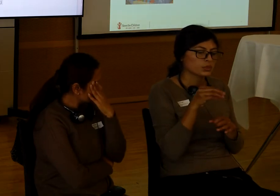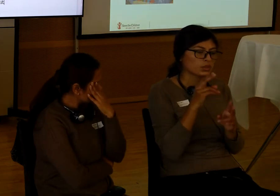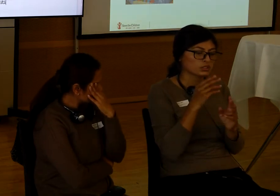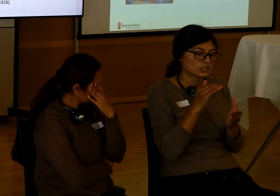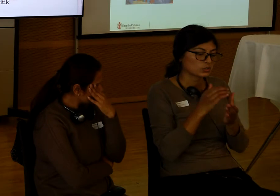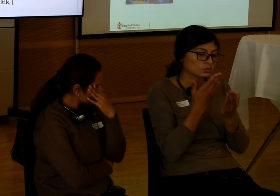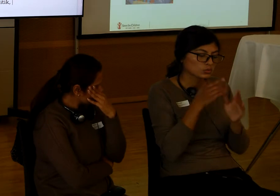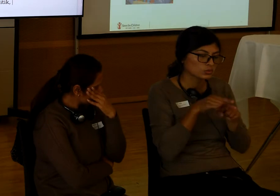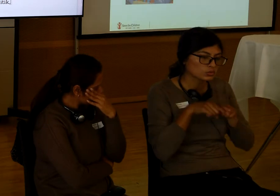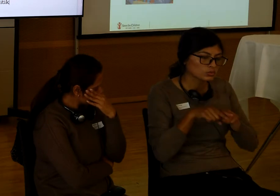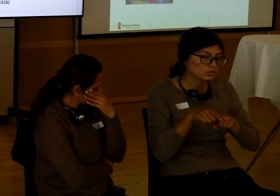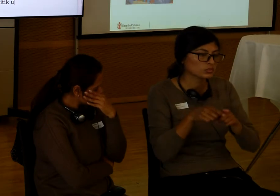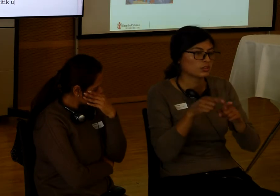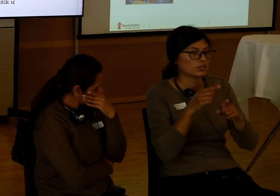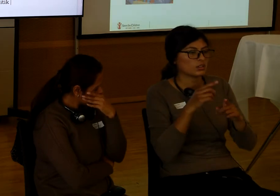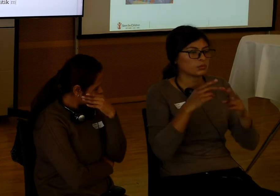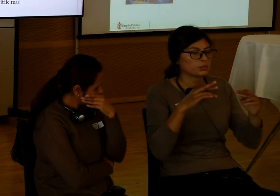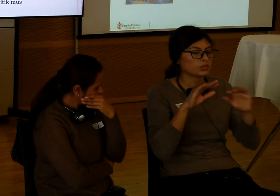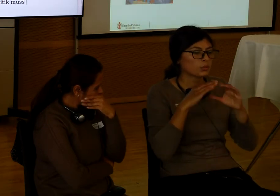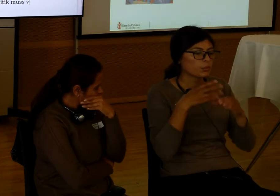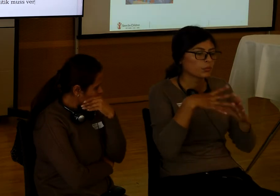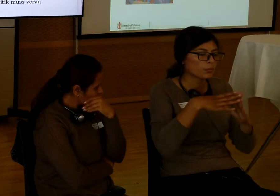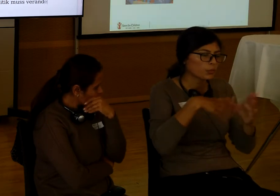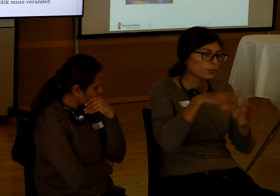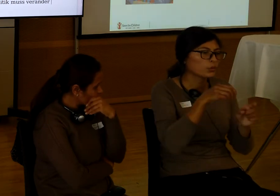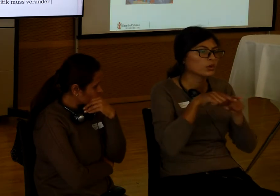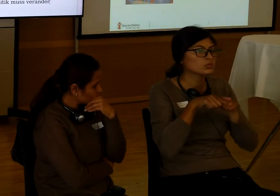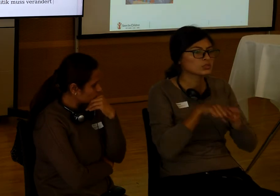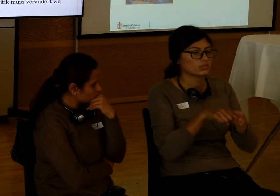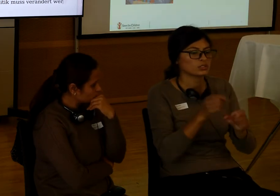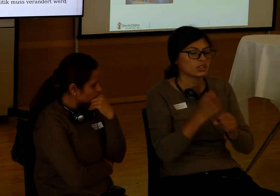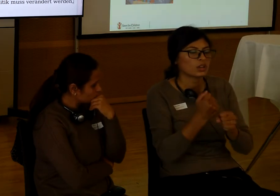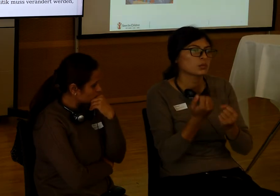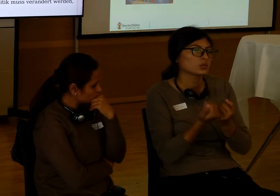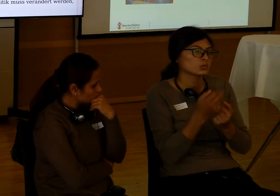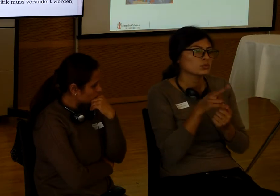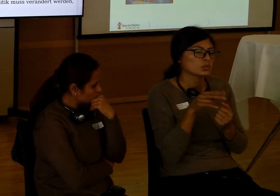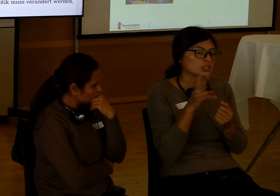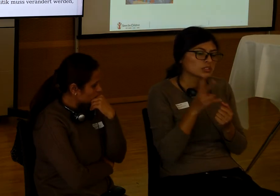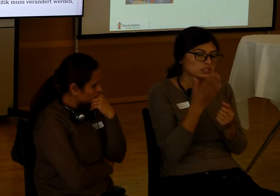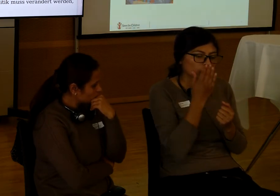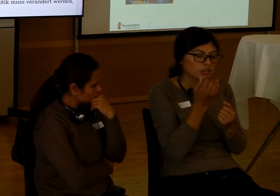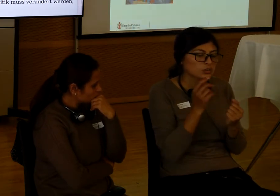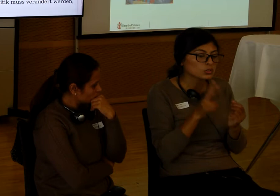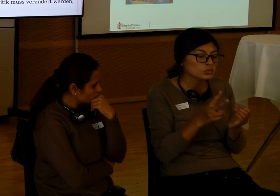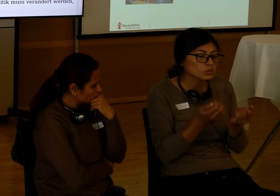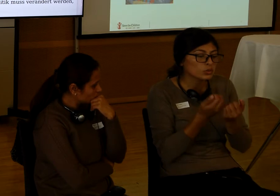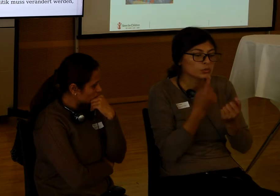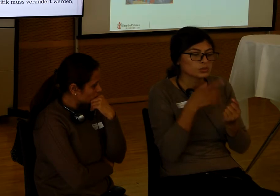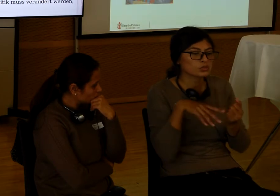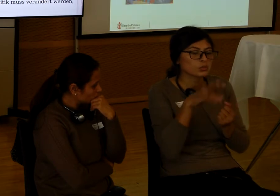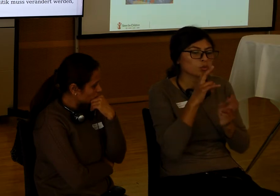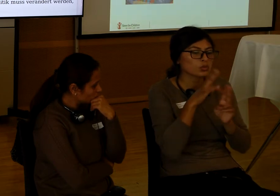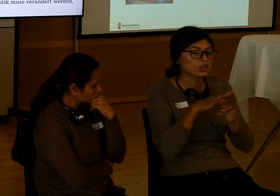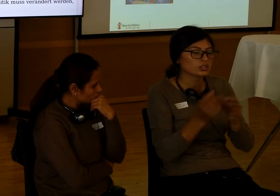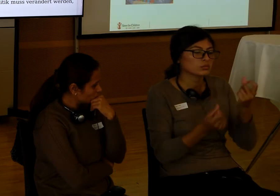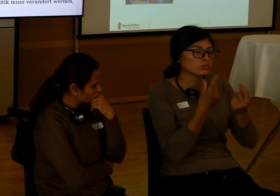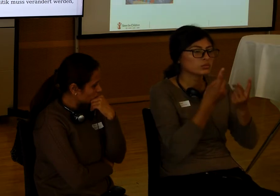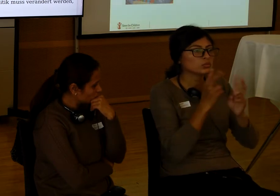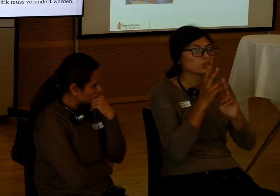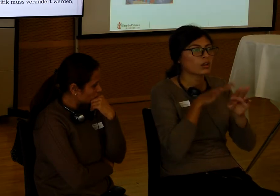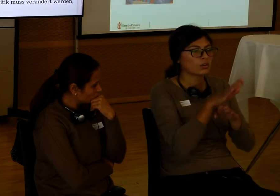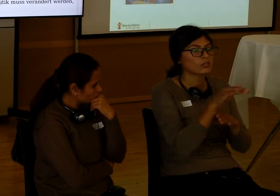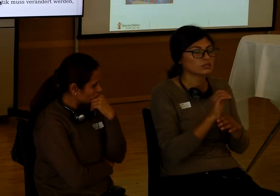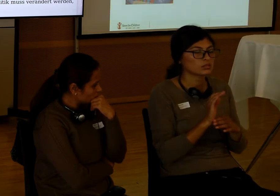to access, participation, and learning very concretely. They can support the creation of inclusive